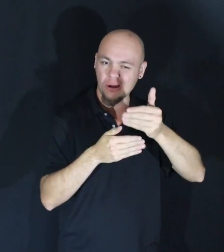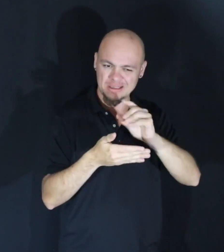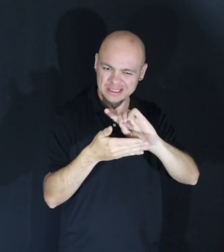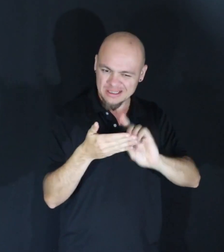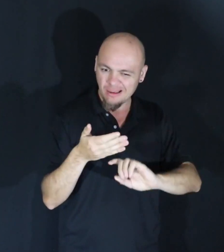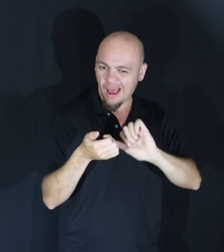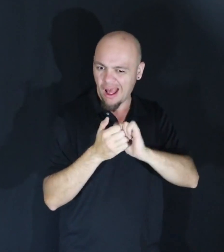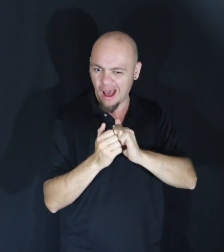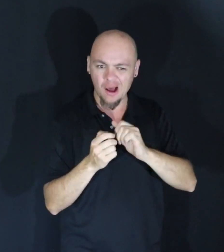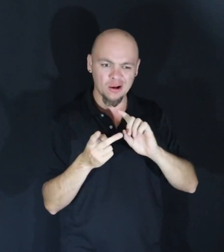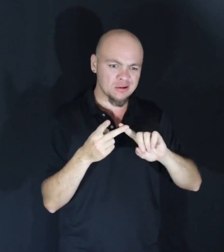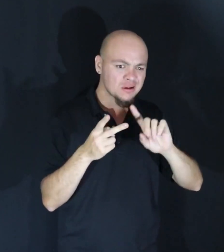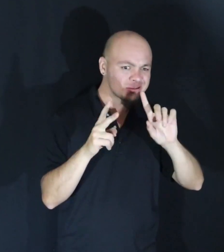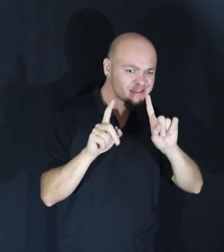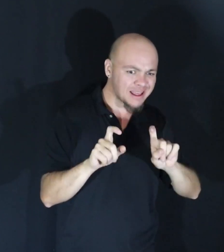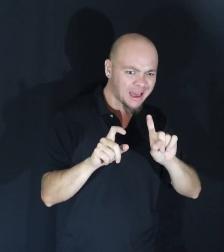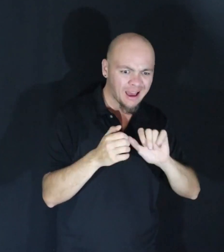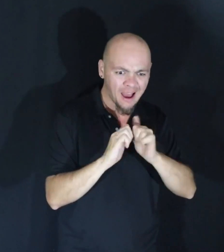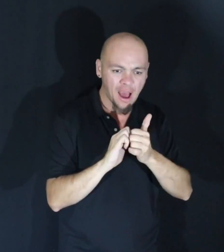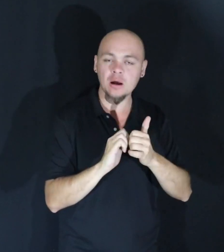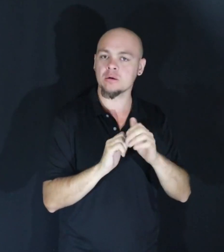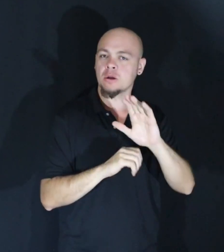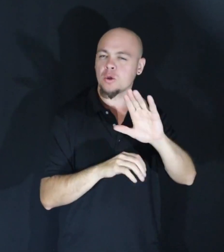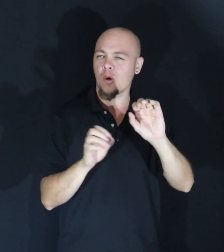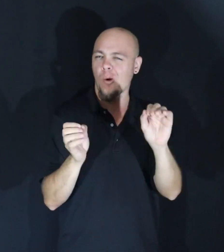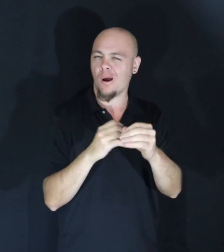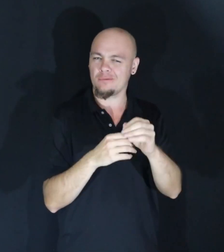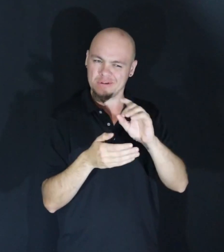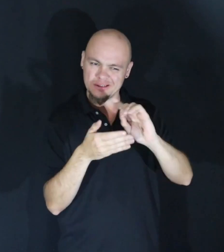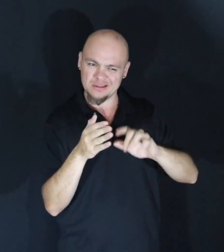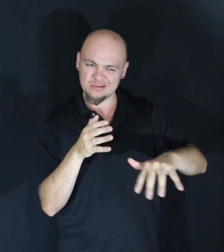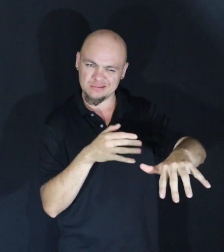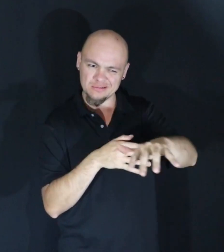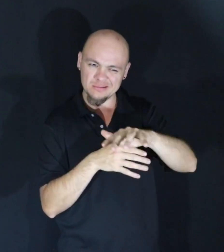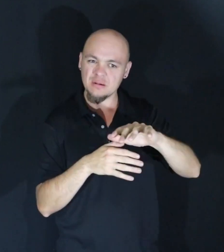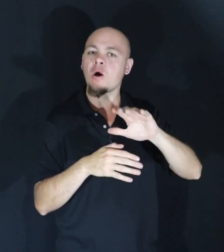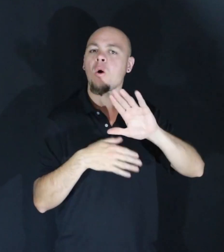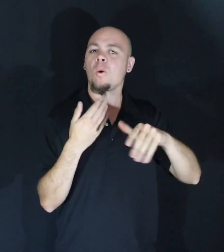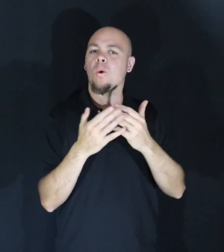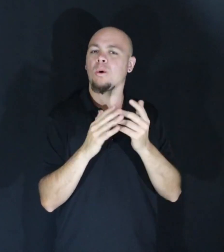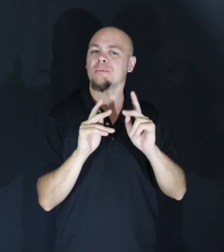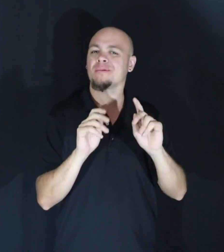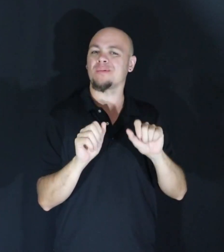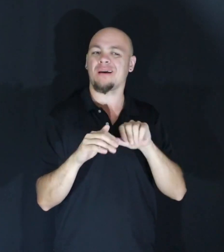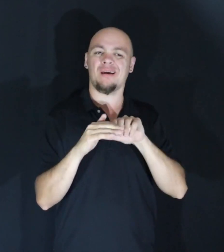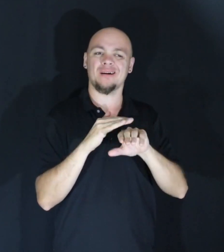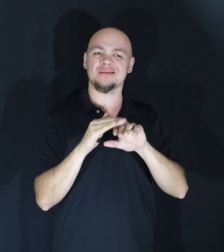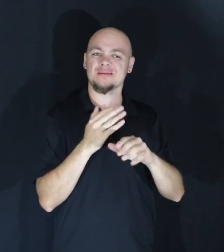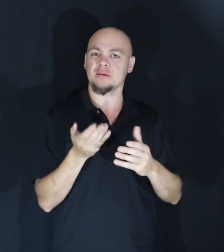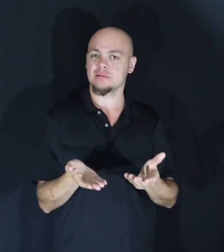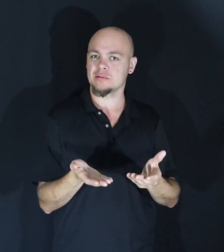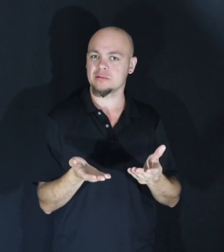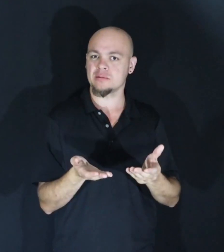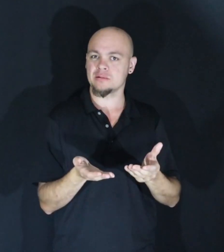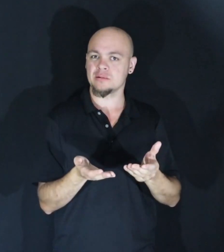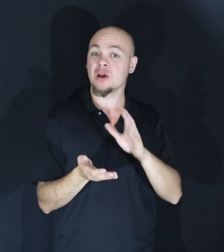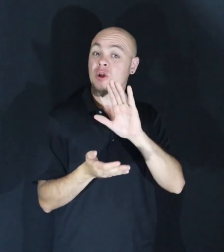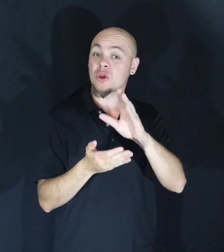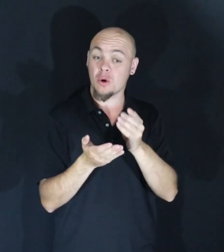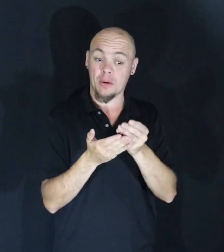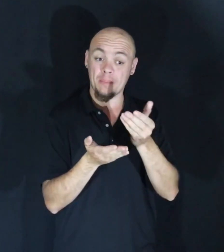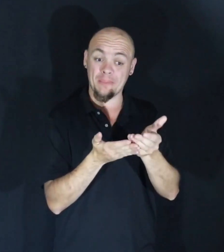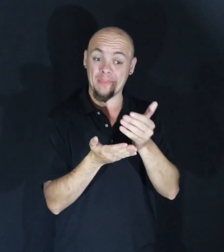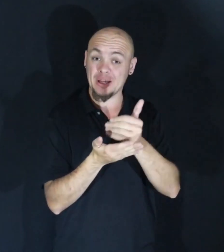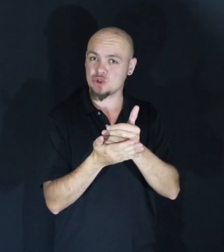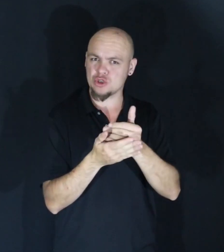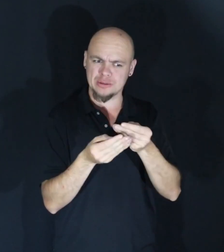and testing them, to how you design your office spaces and making sure they're accessible for everyone, to how you allocate your budgets